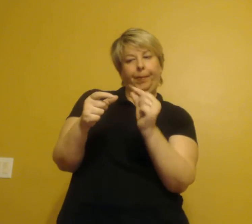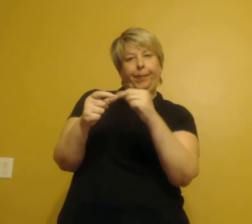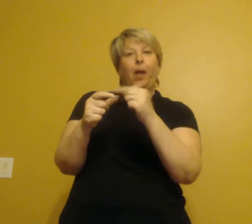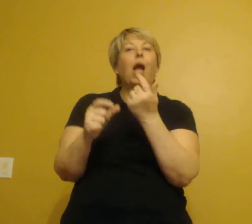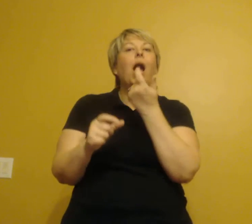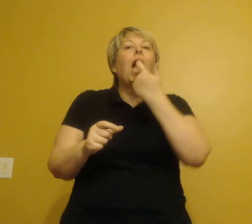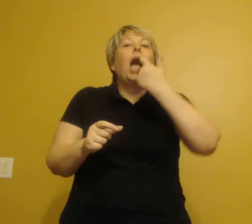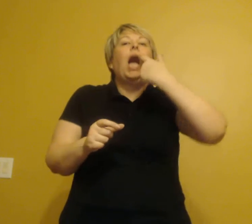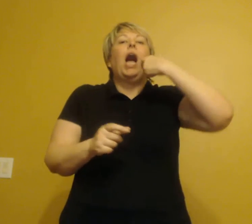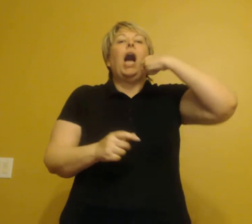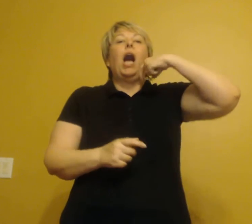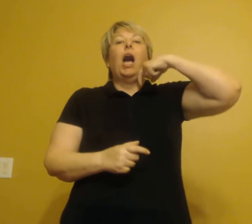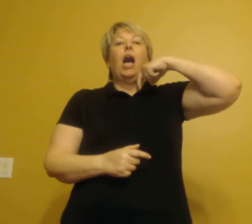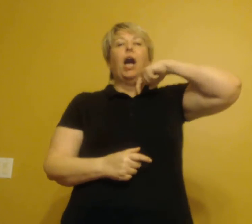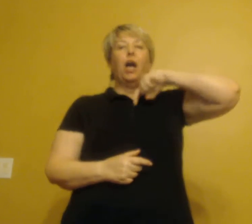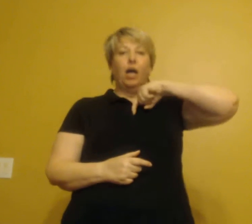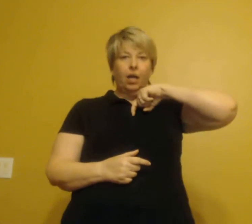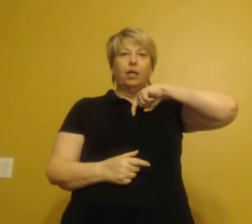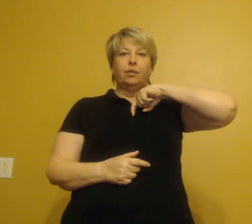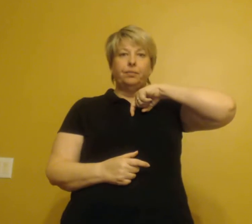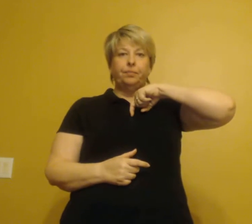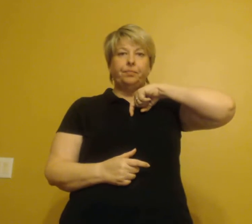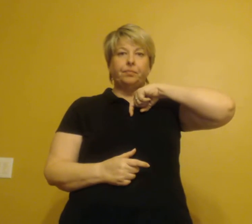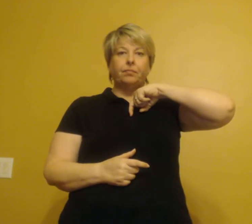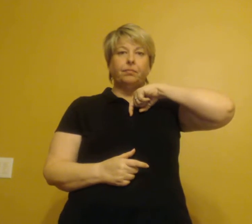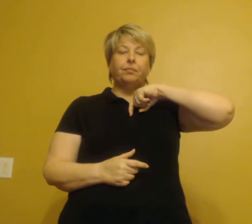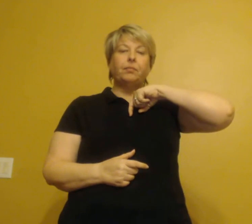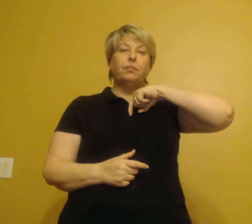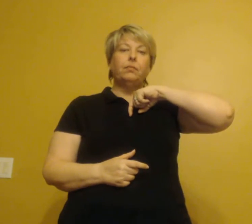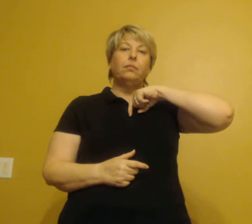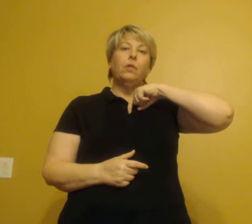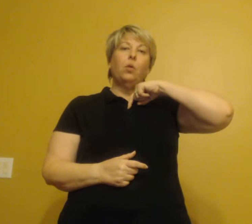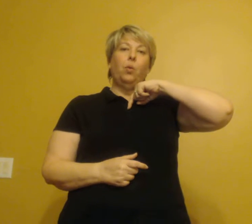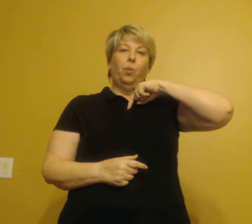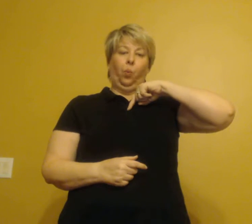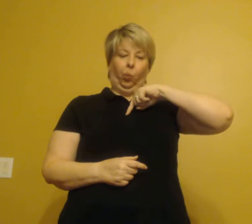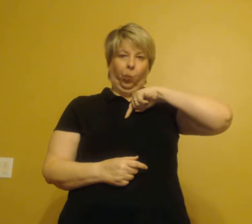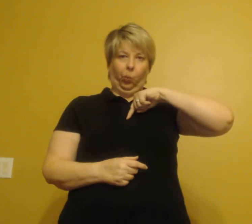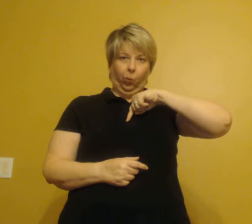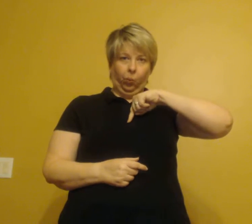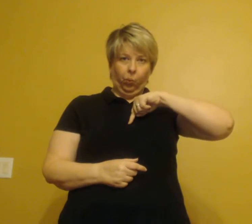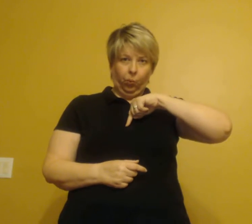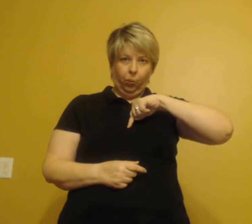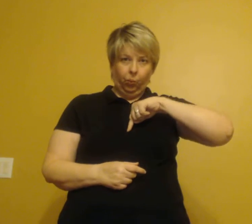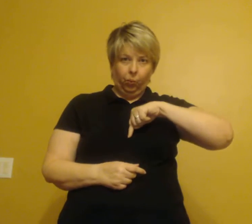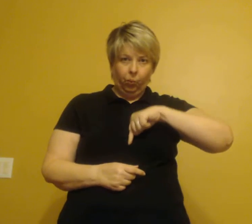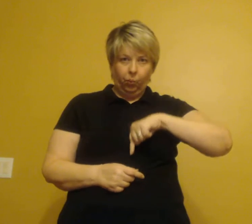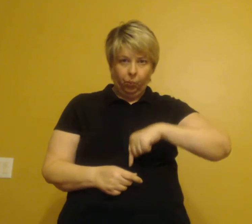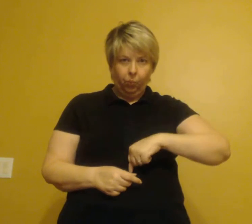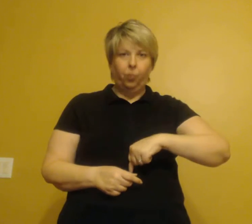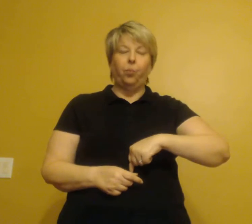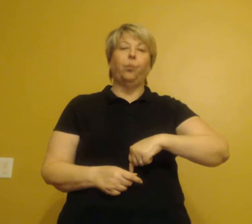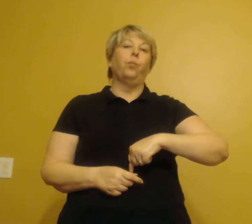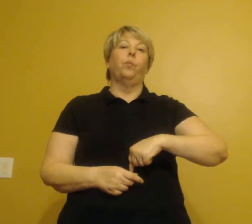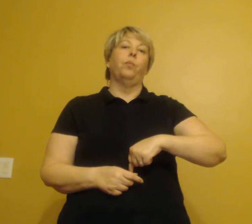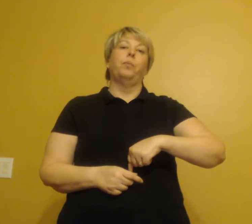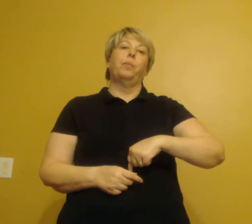across the back of your tongue, and he will insert it down all the way down your